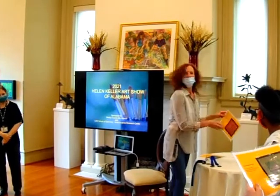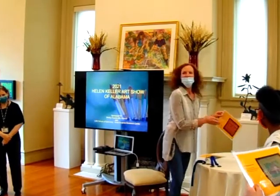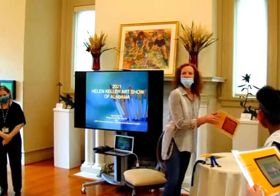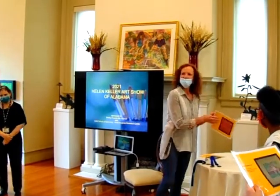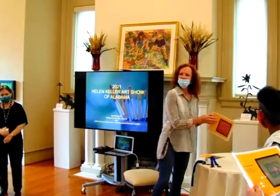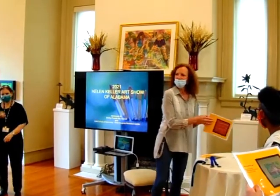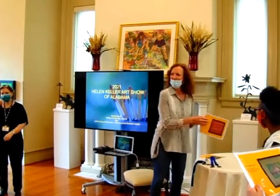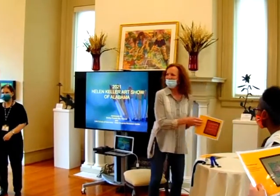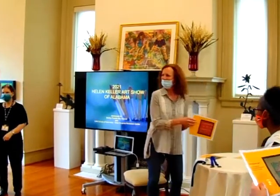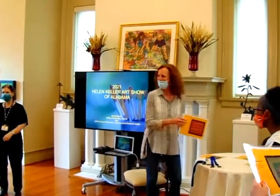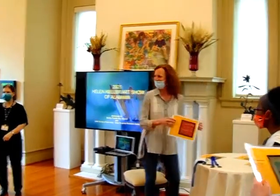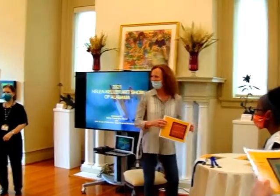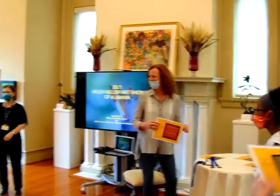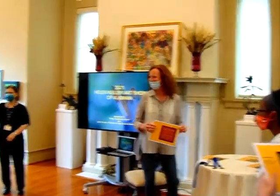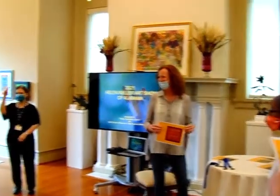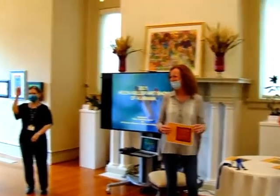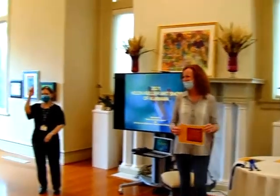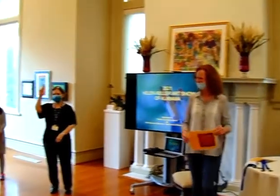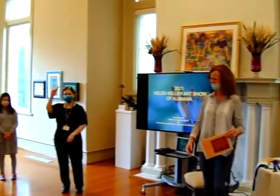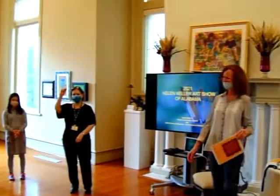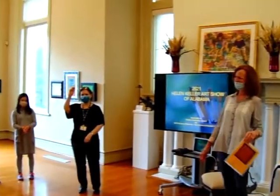Have Jennifer Trotman.